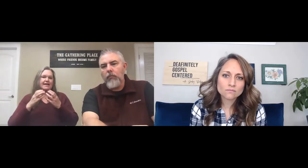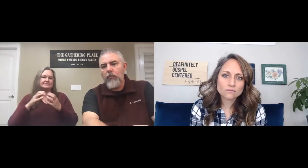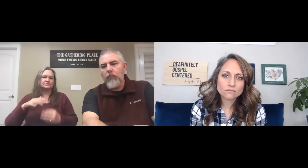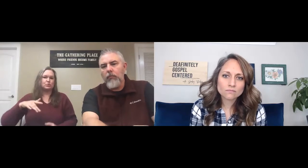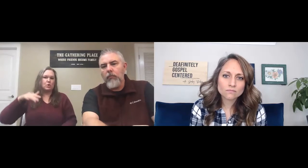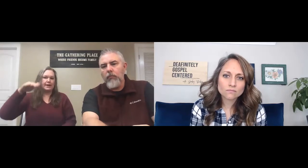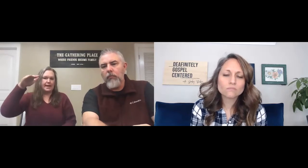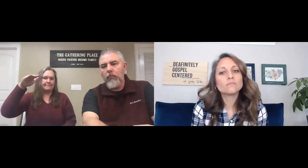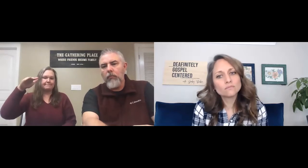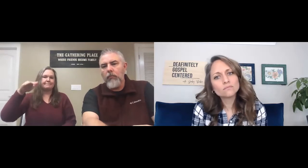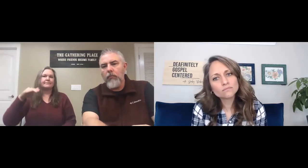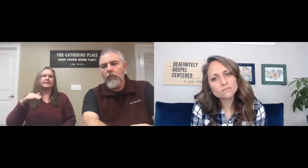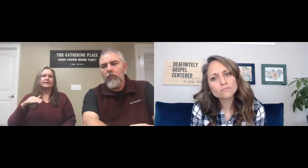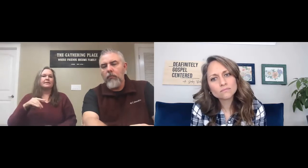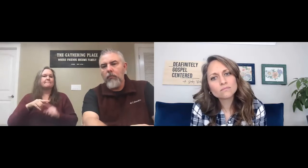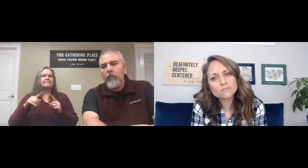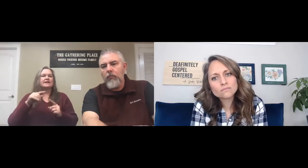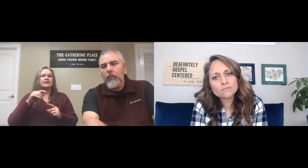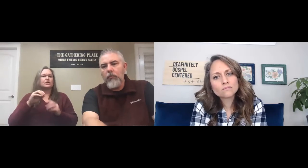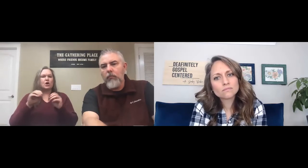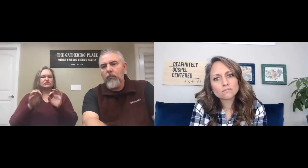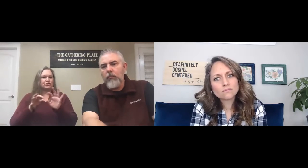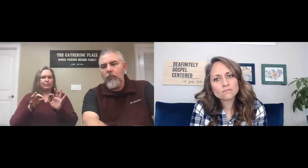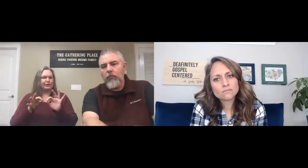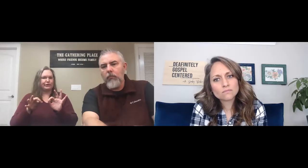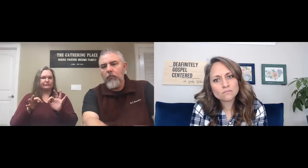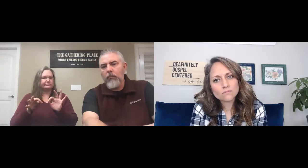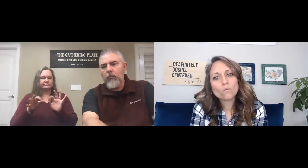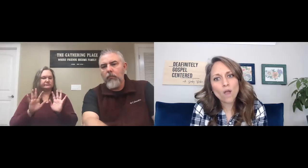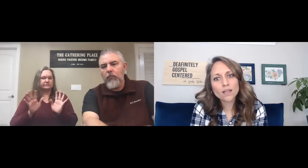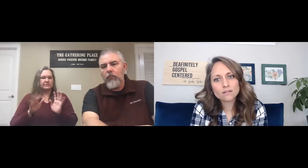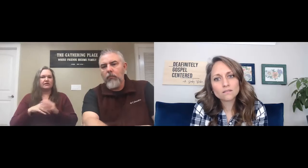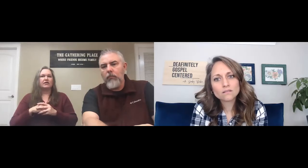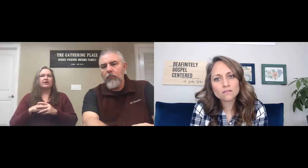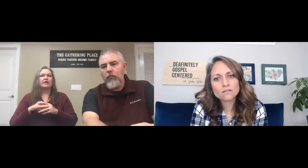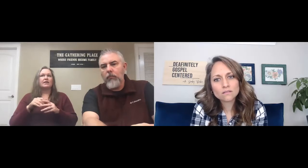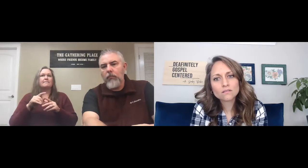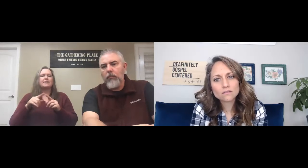I do have some deaf in my family growing up. But there was no, interpreters around.